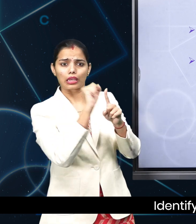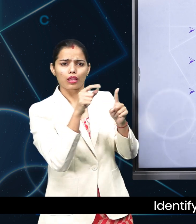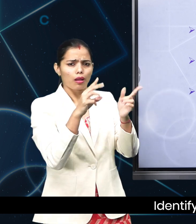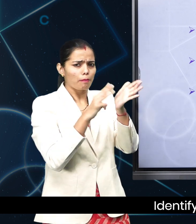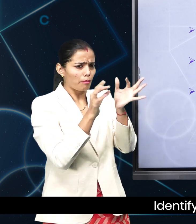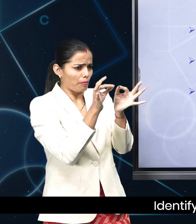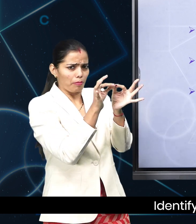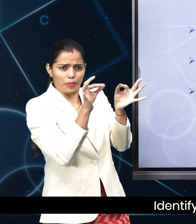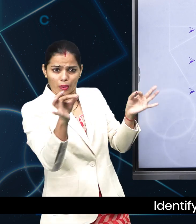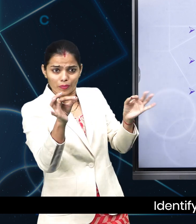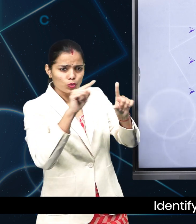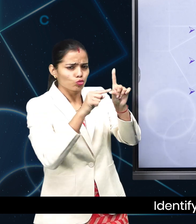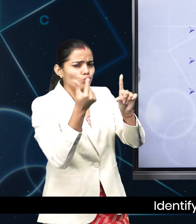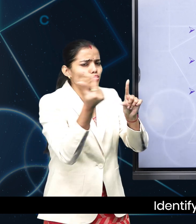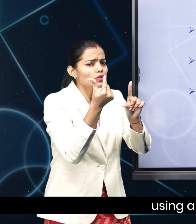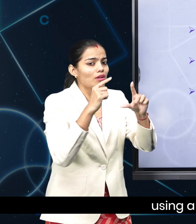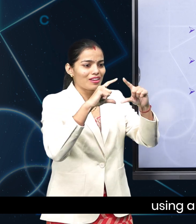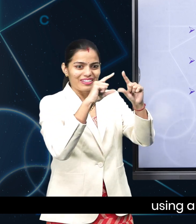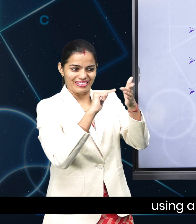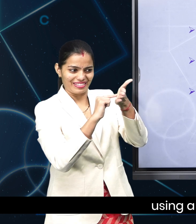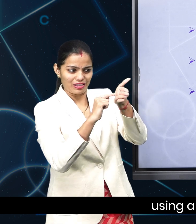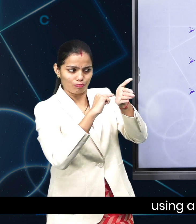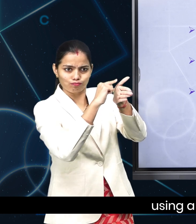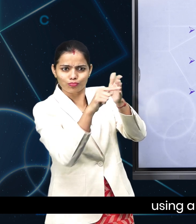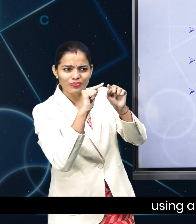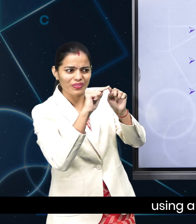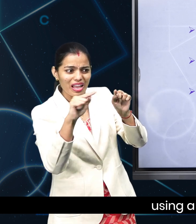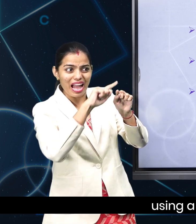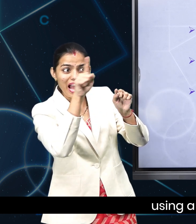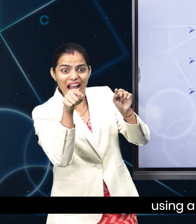Identify and measure angles using a protractor in degrees.